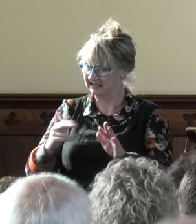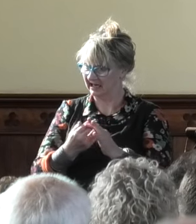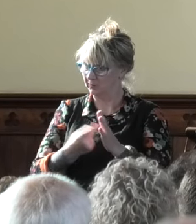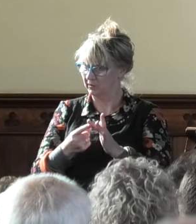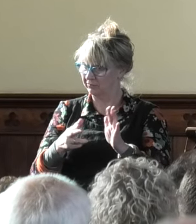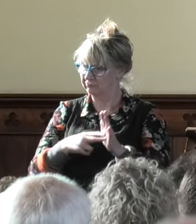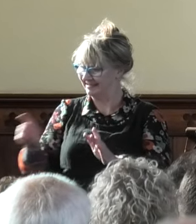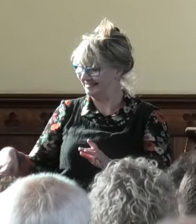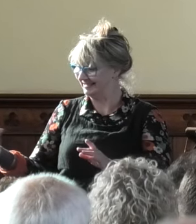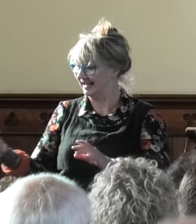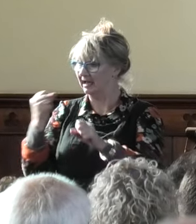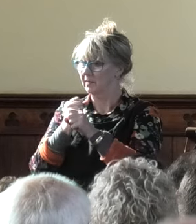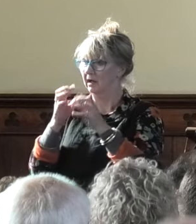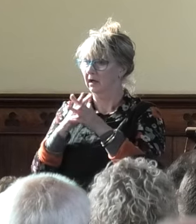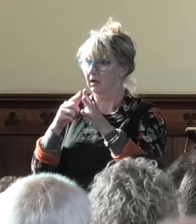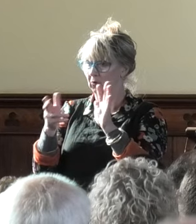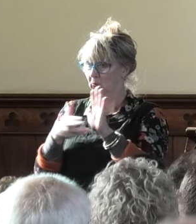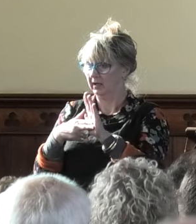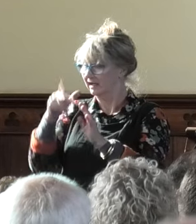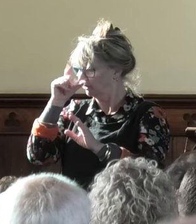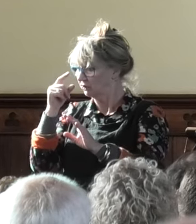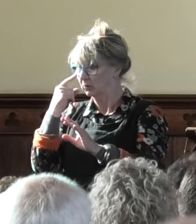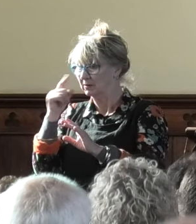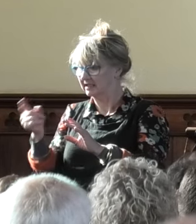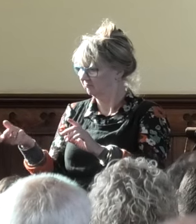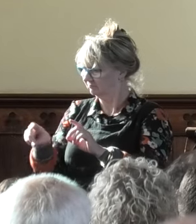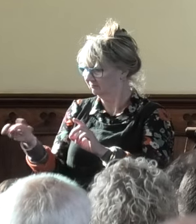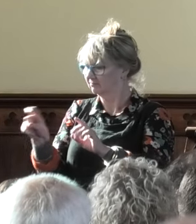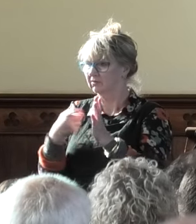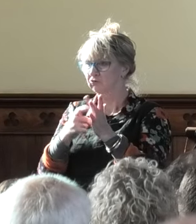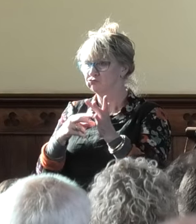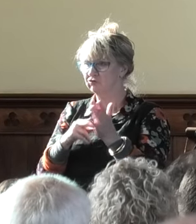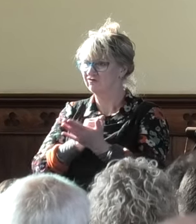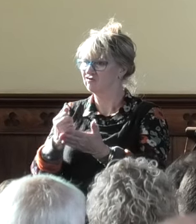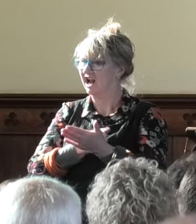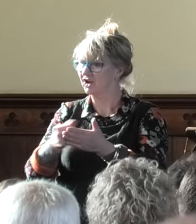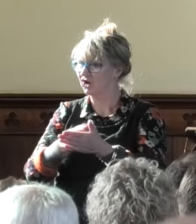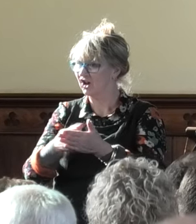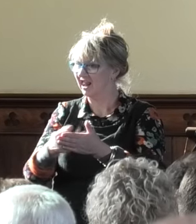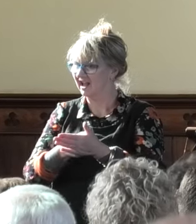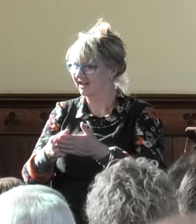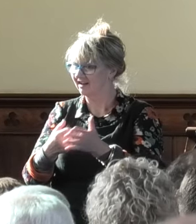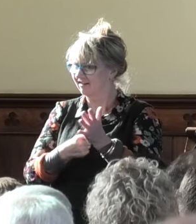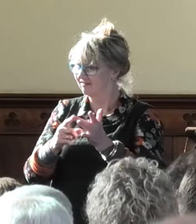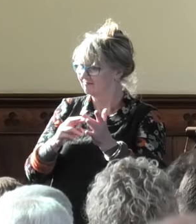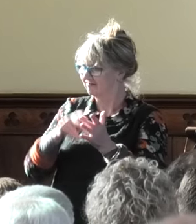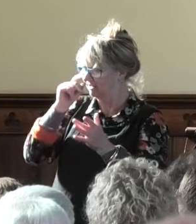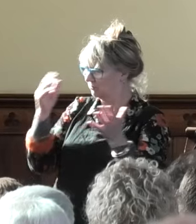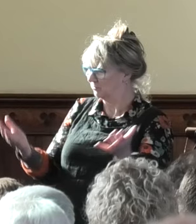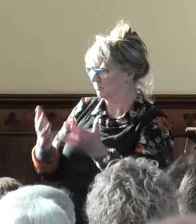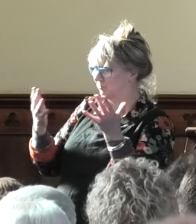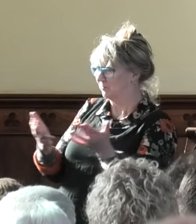neighbour Gwen and be able to see Rin regularly. At that stage, Rin could still enjoy playing Phase